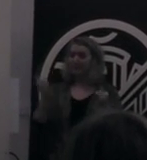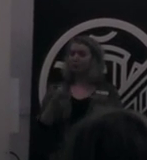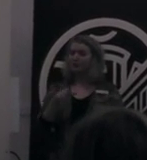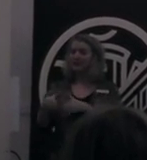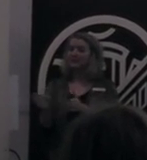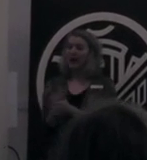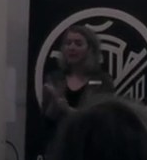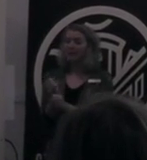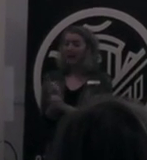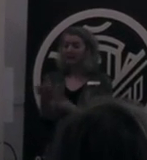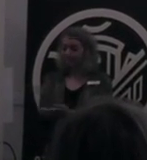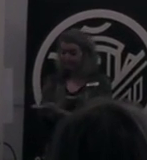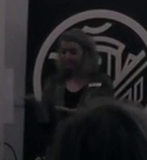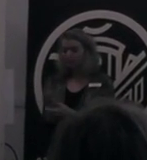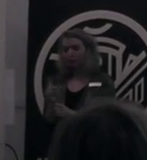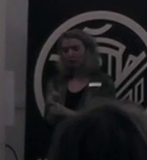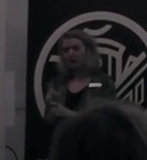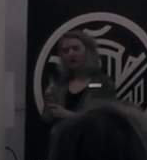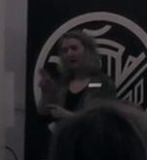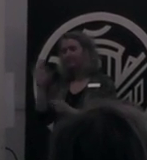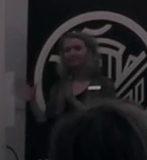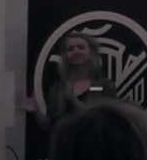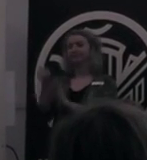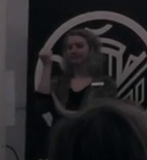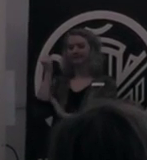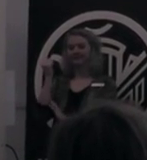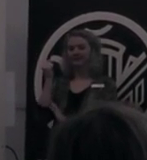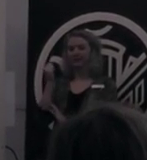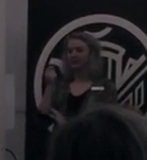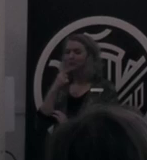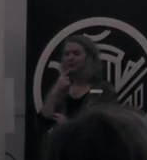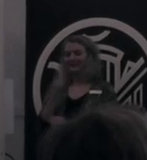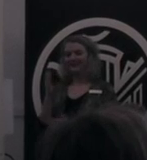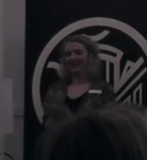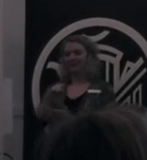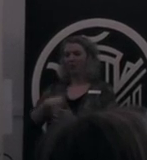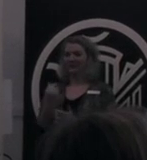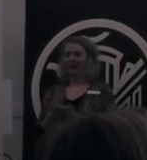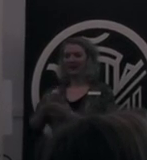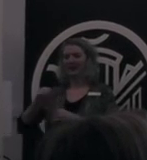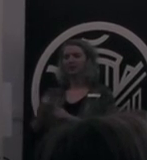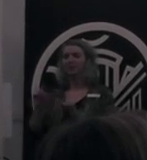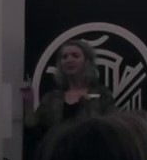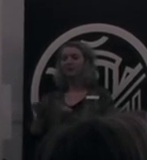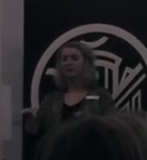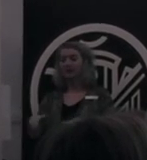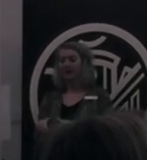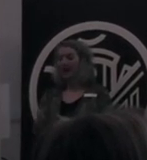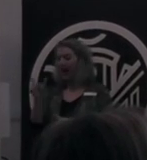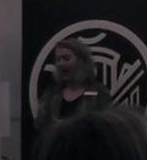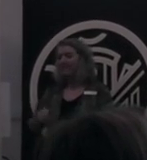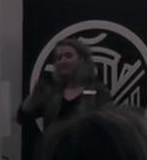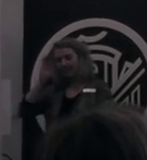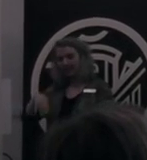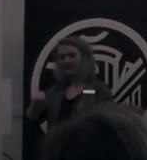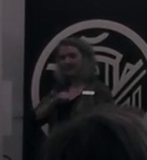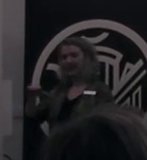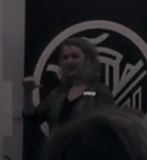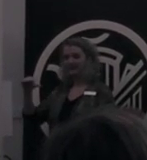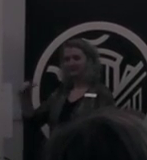to succeed in protecting minority rights. He knew that he was going to be killed. That was